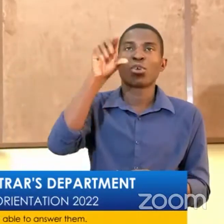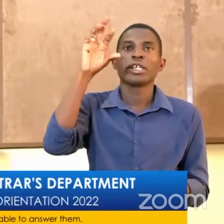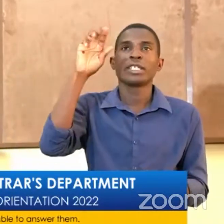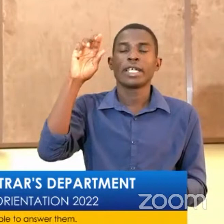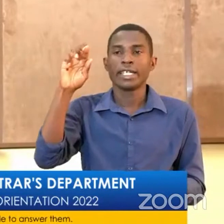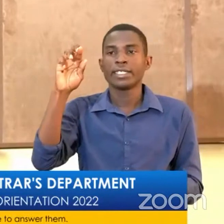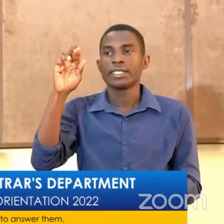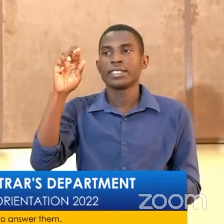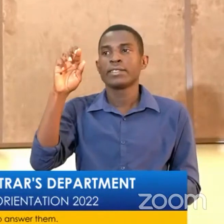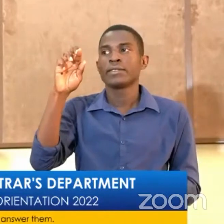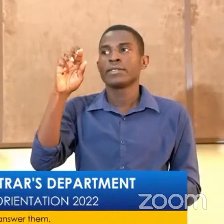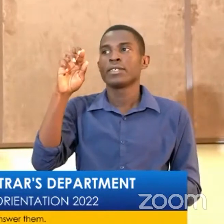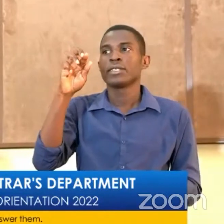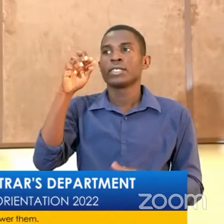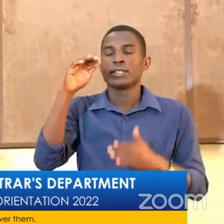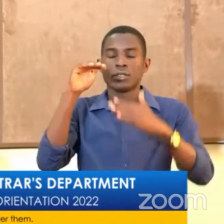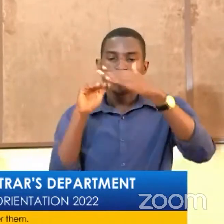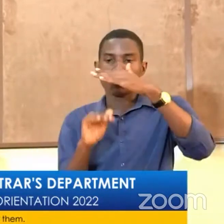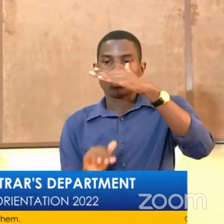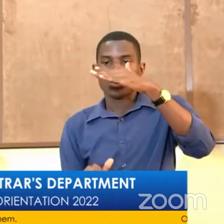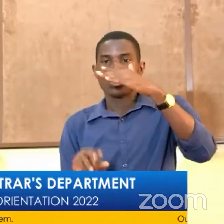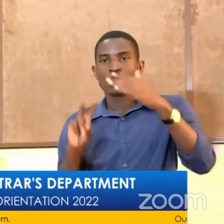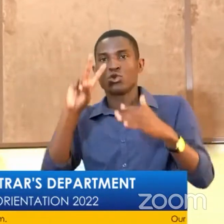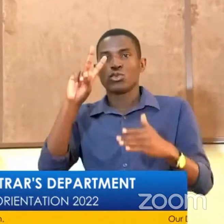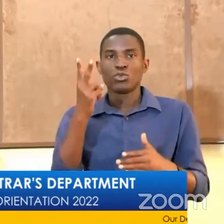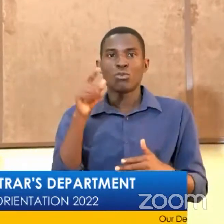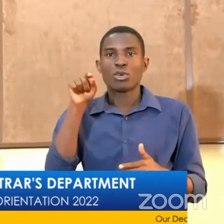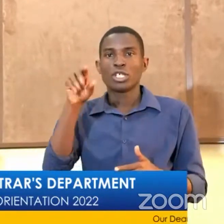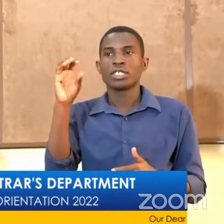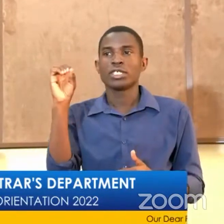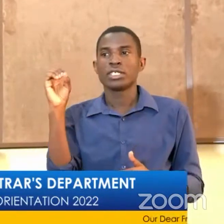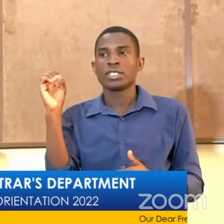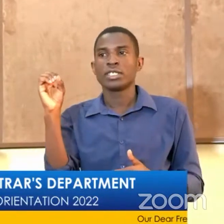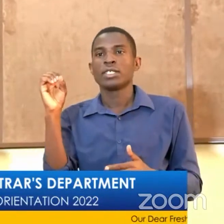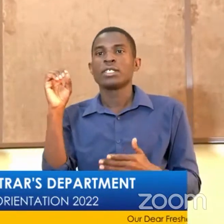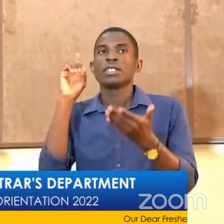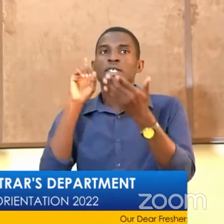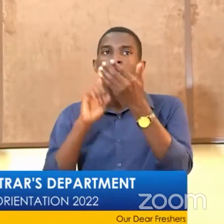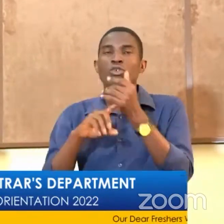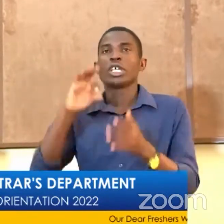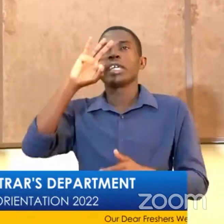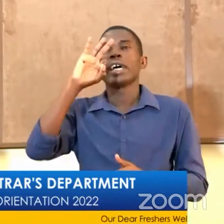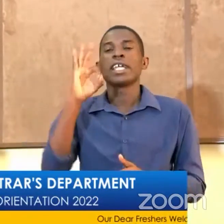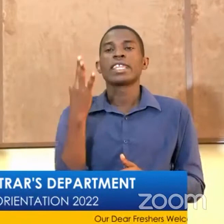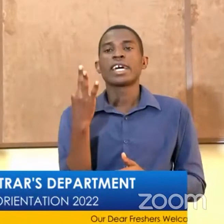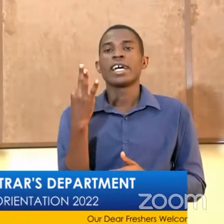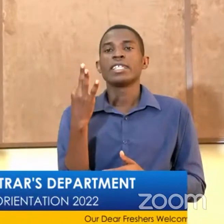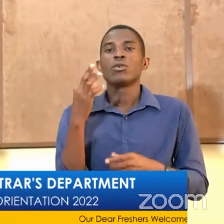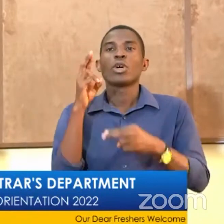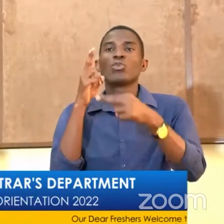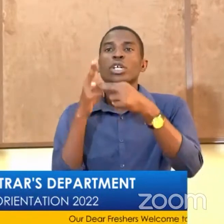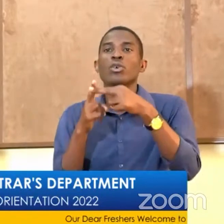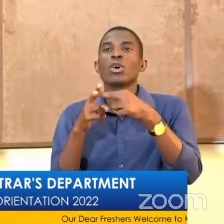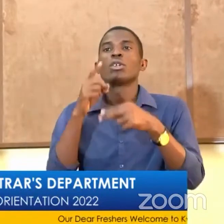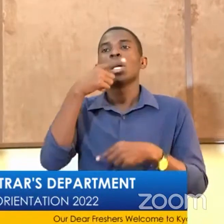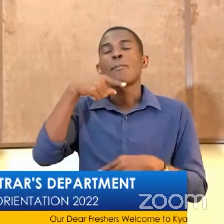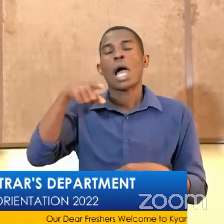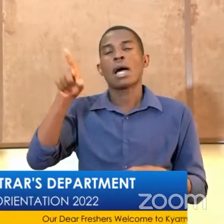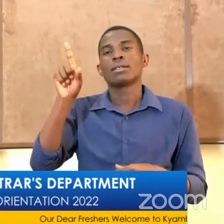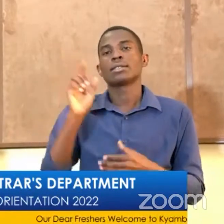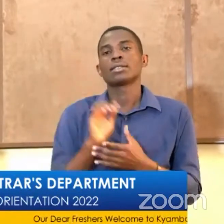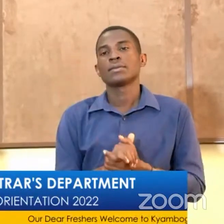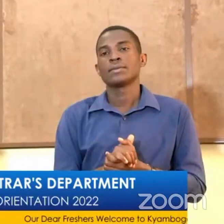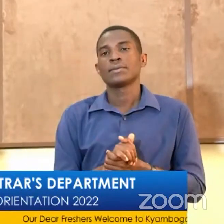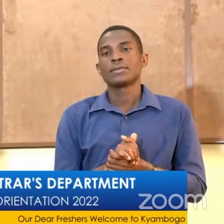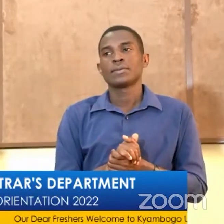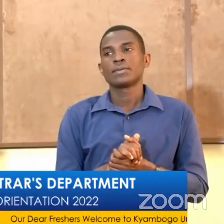2.80 down to 2.0, then you get a third class, or what we call a pass.